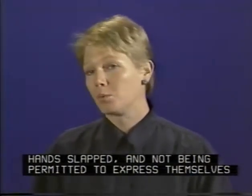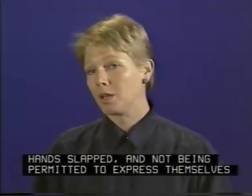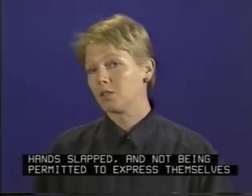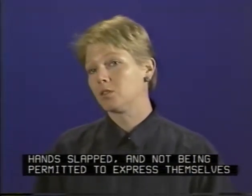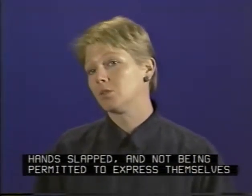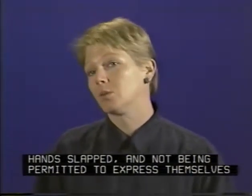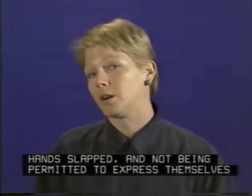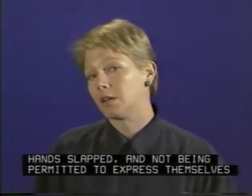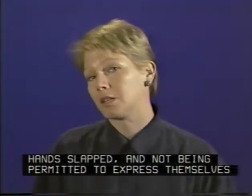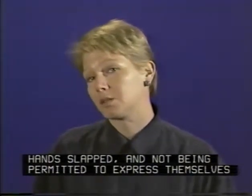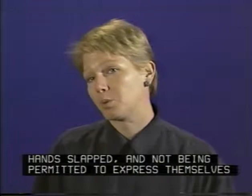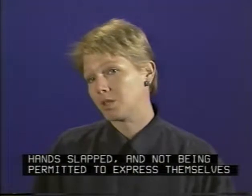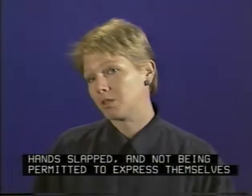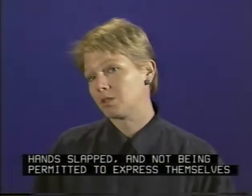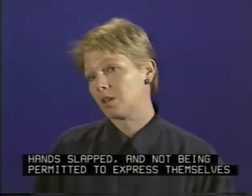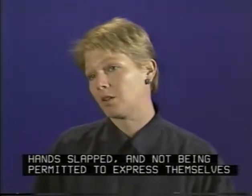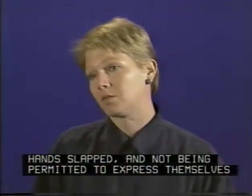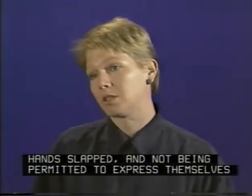permitted to express themselves